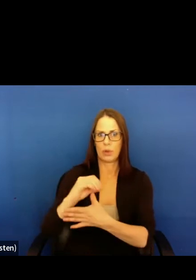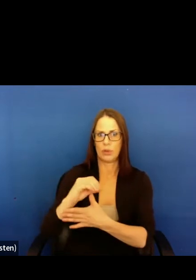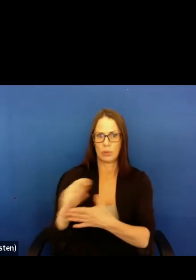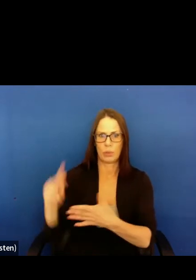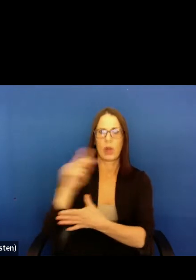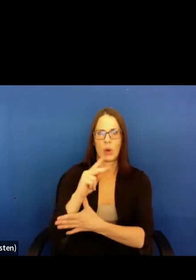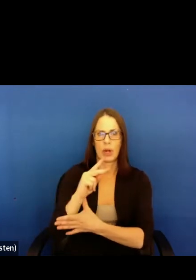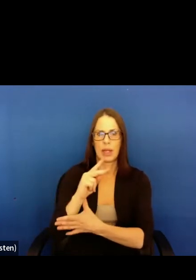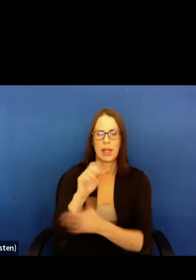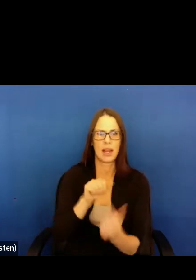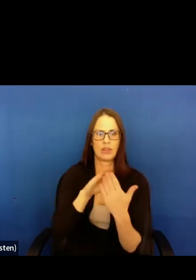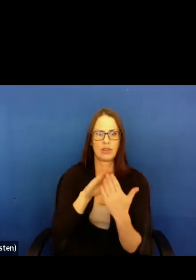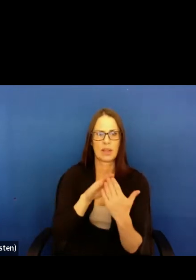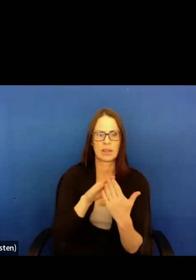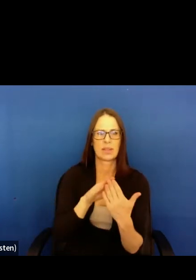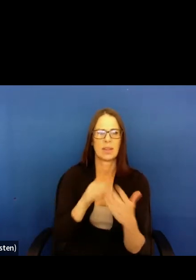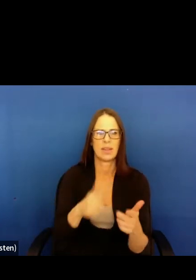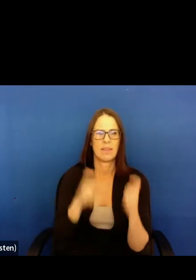sooner rather than later.